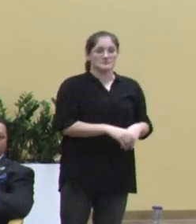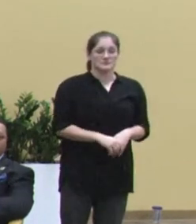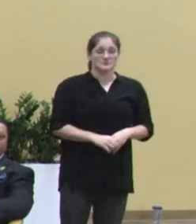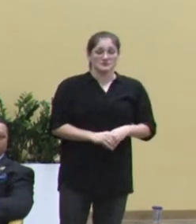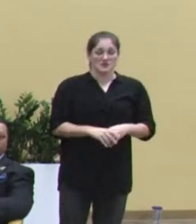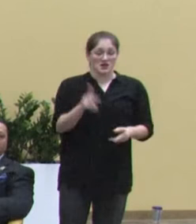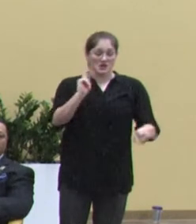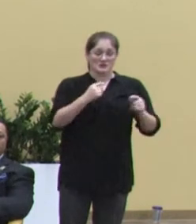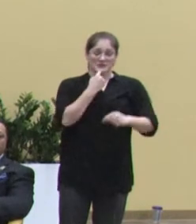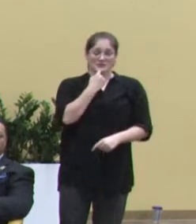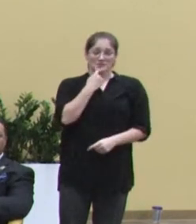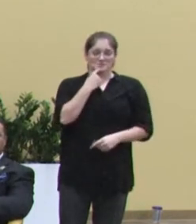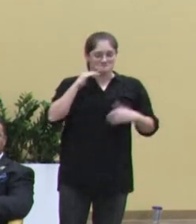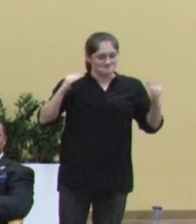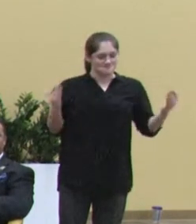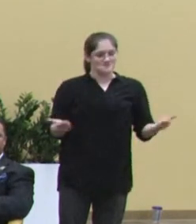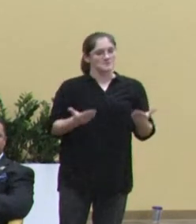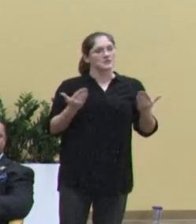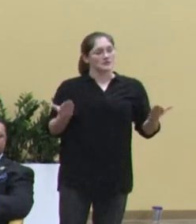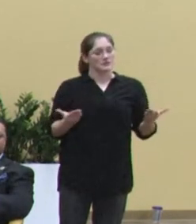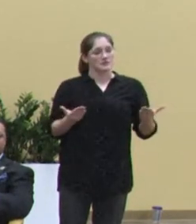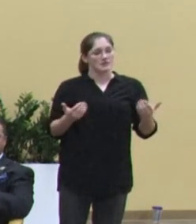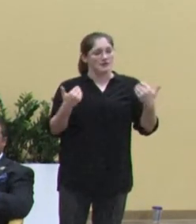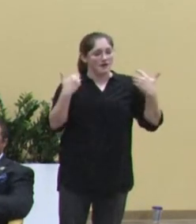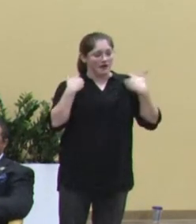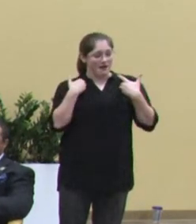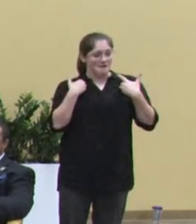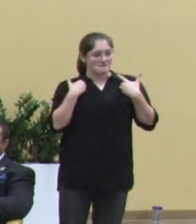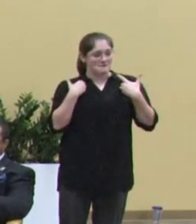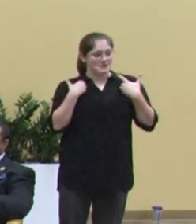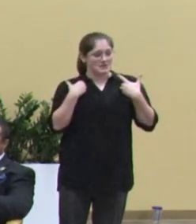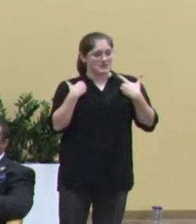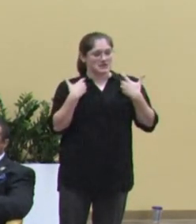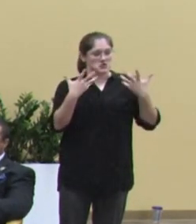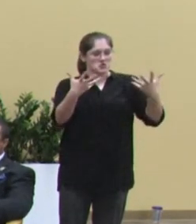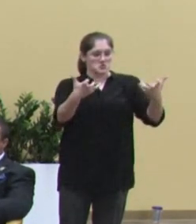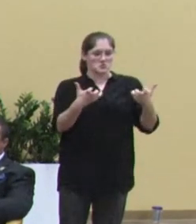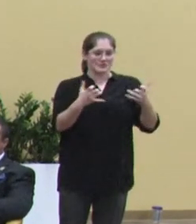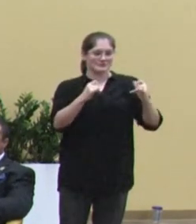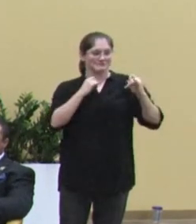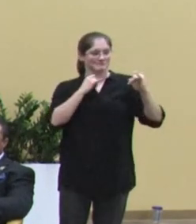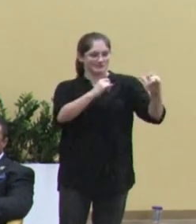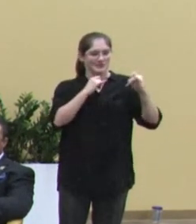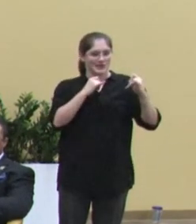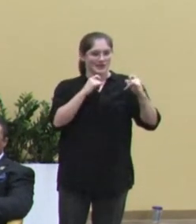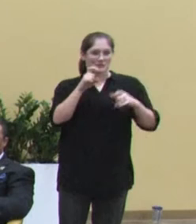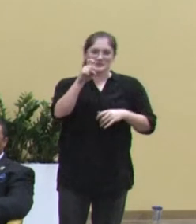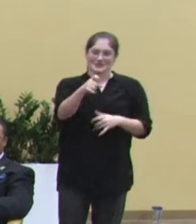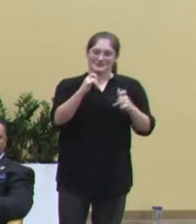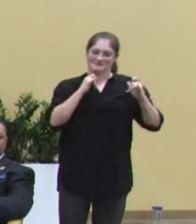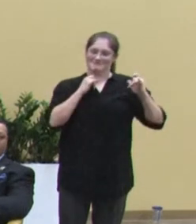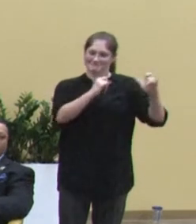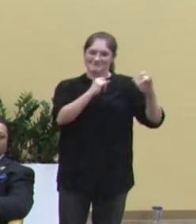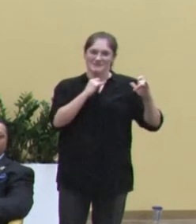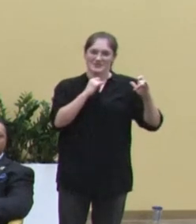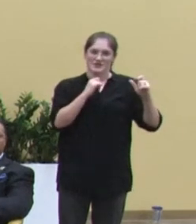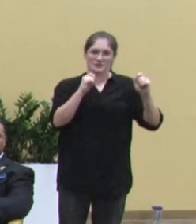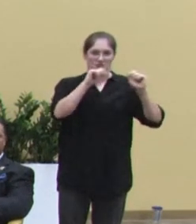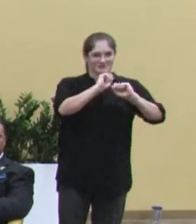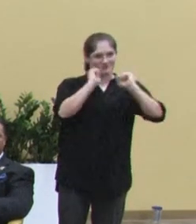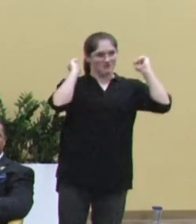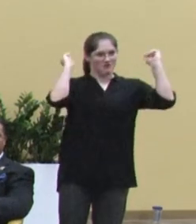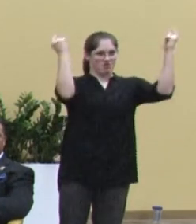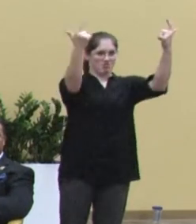we're here, and we have the same wants and the same needs as everyone